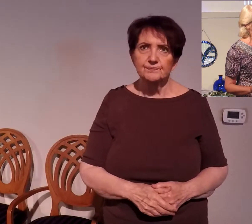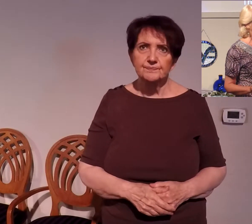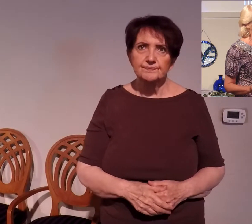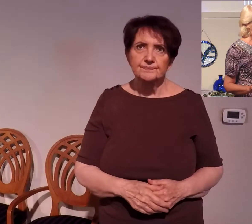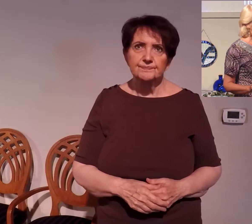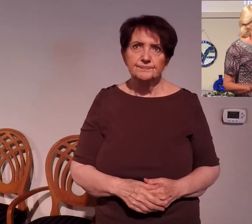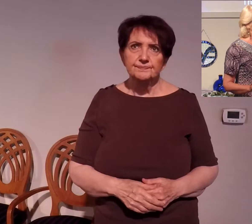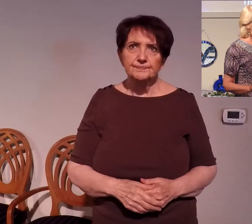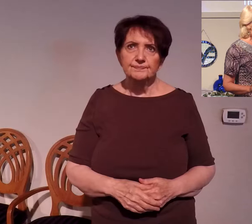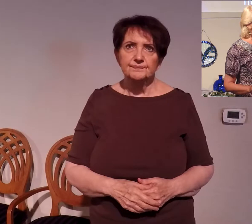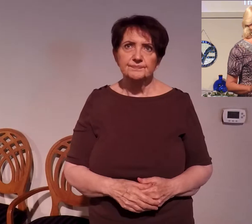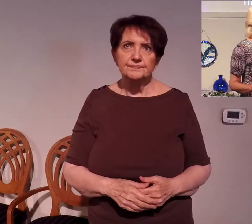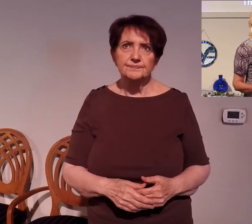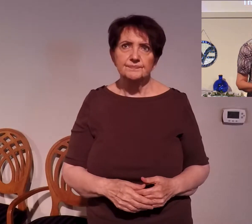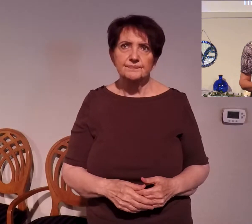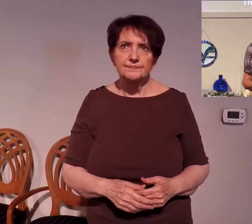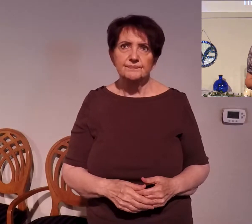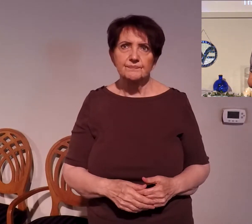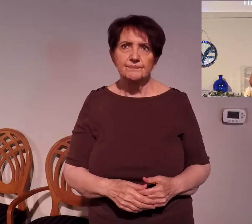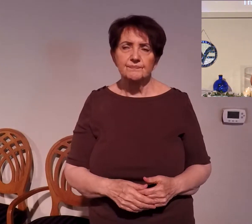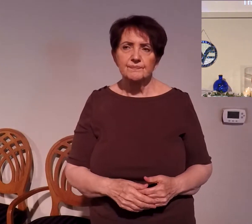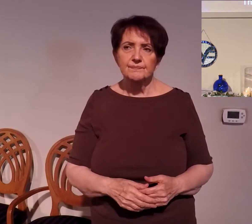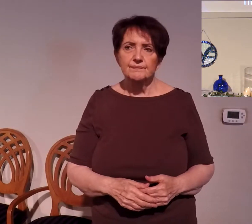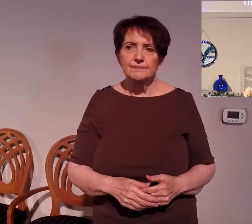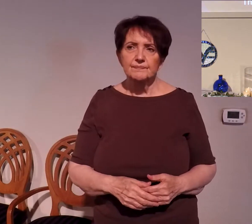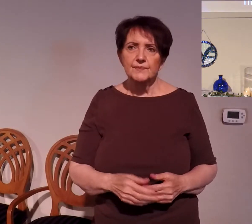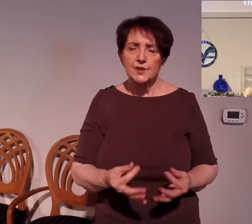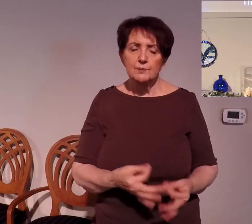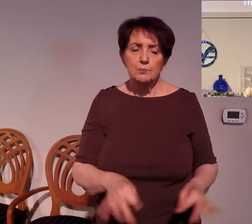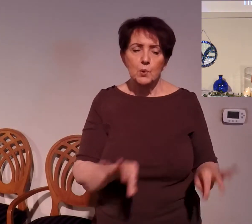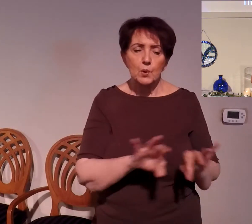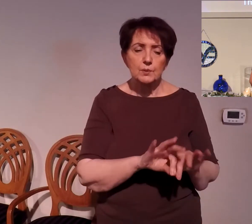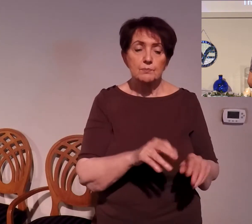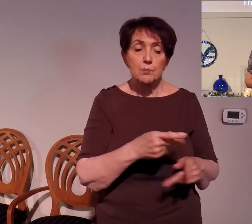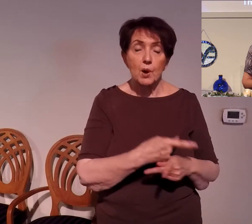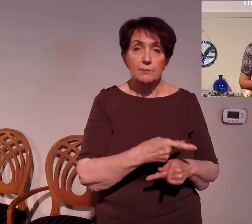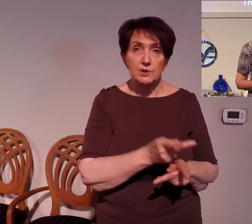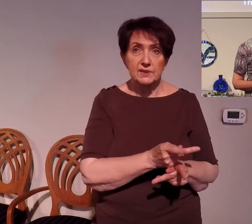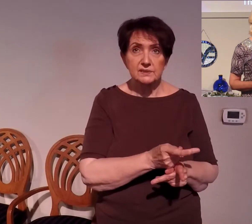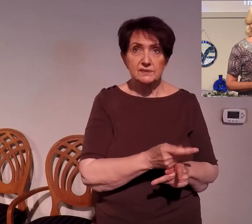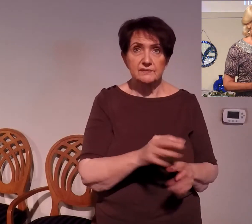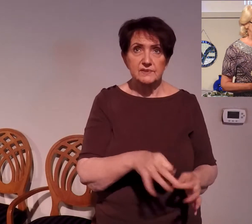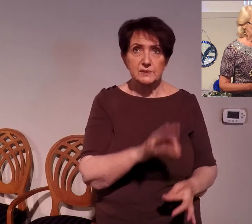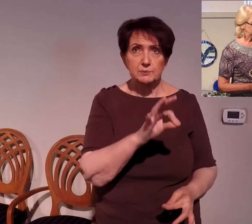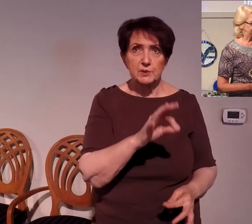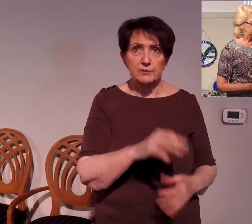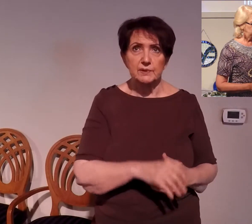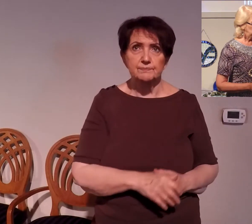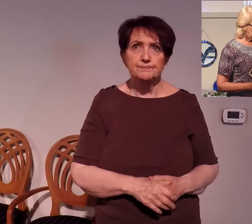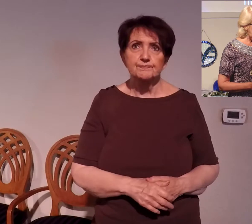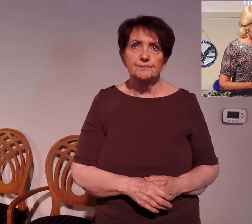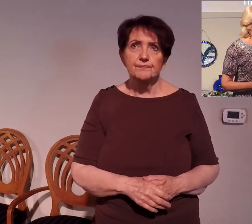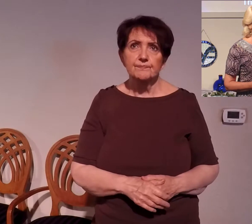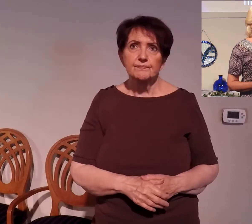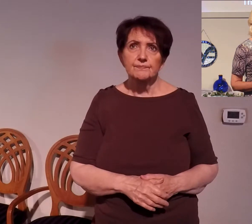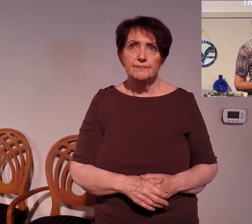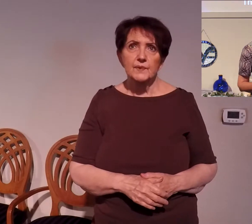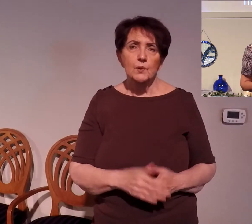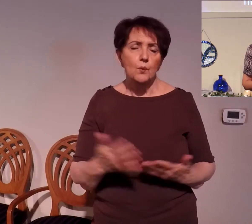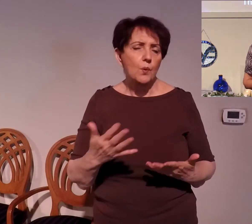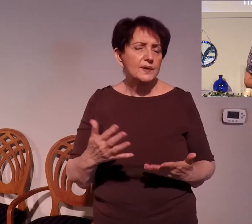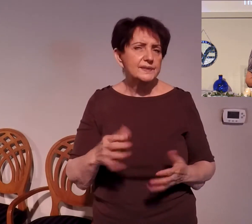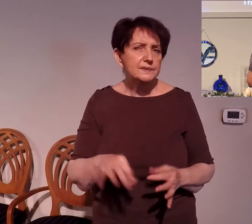amazing. The substantive properties of spirit. Thomas Troward. What is